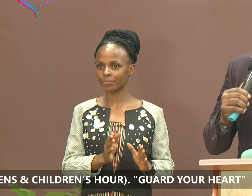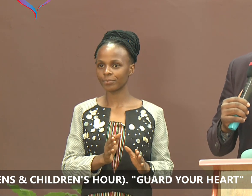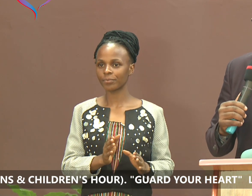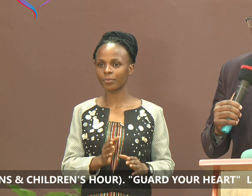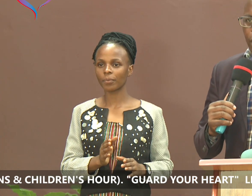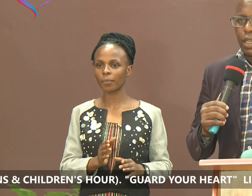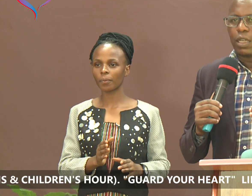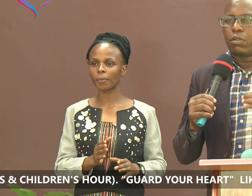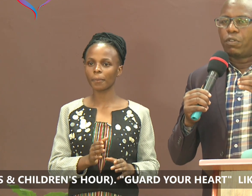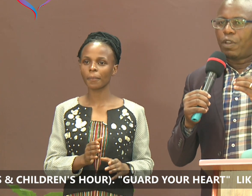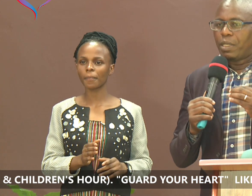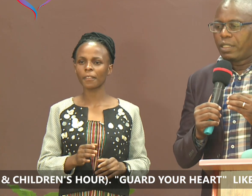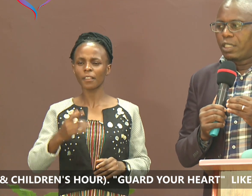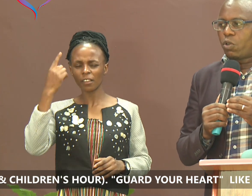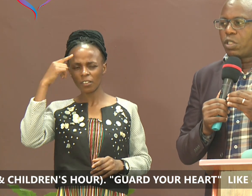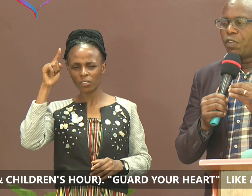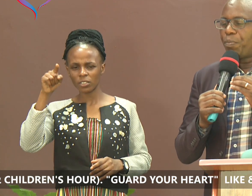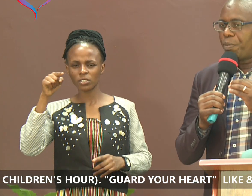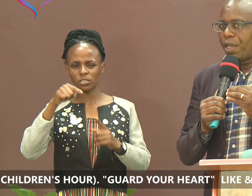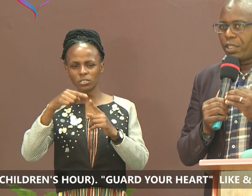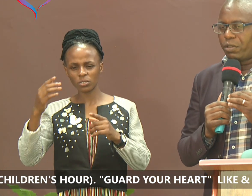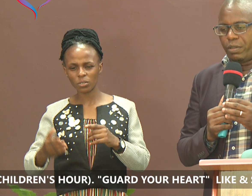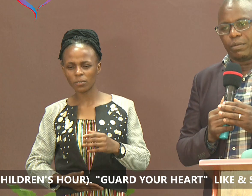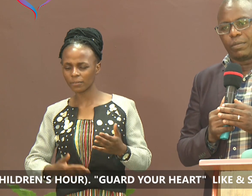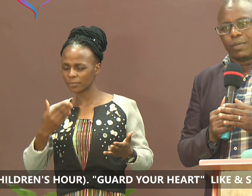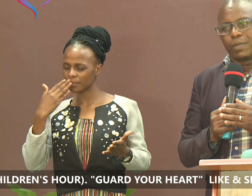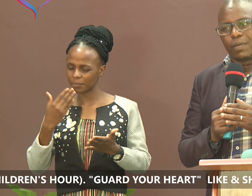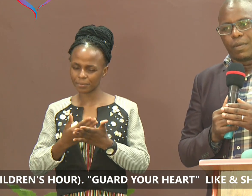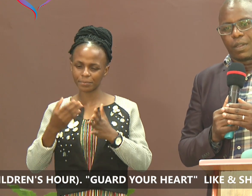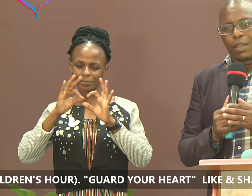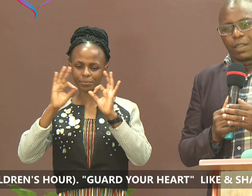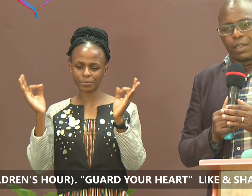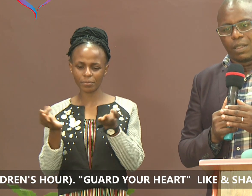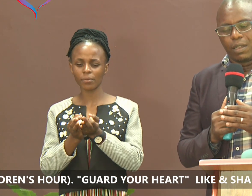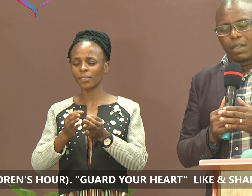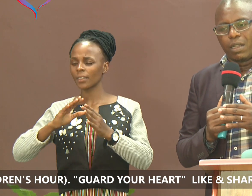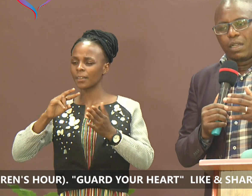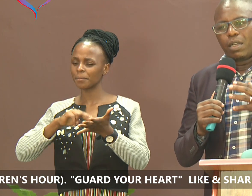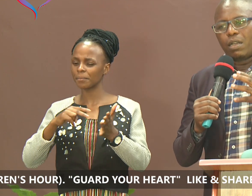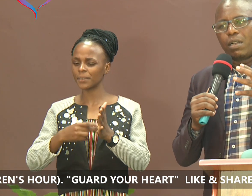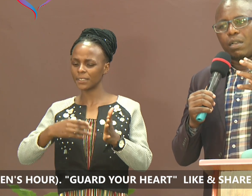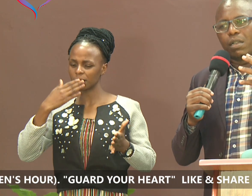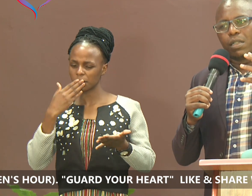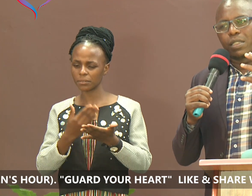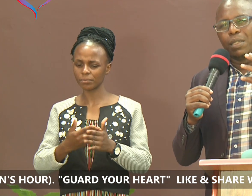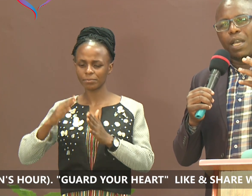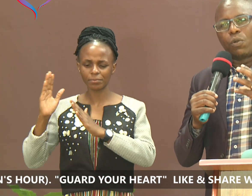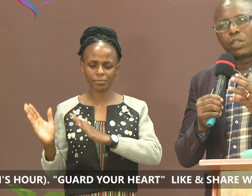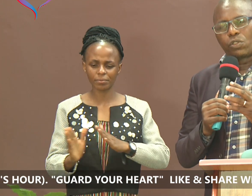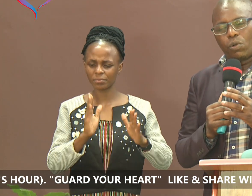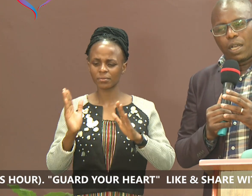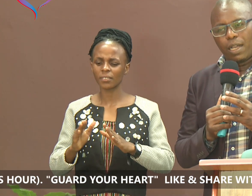For you to have a good family, it calls for preparation. Okubane family nonji, cheta agwa kuteka teka.